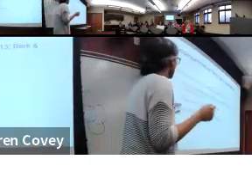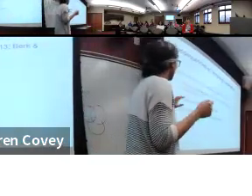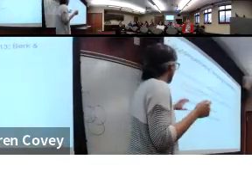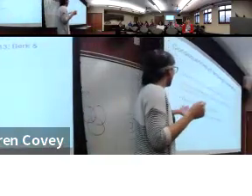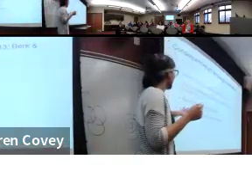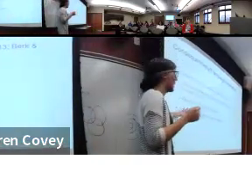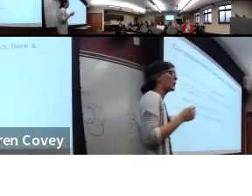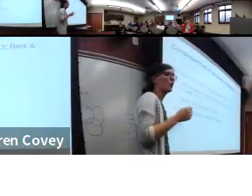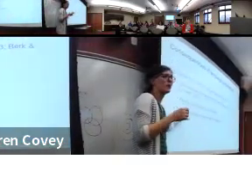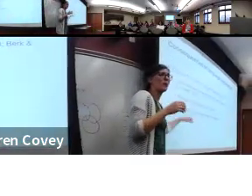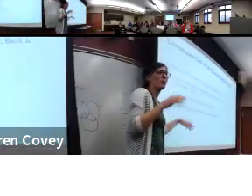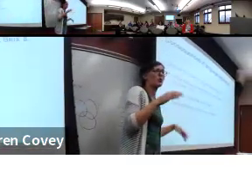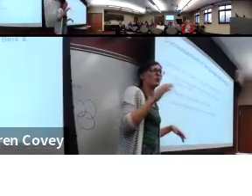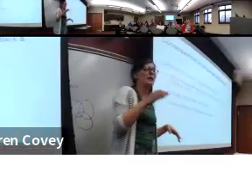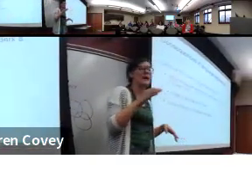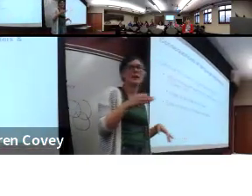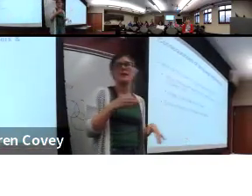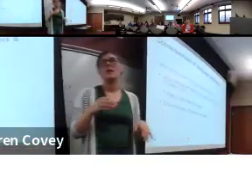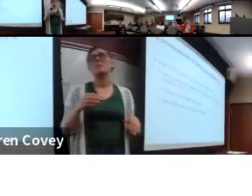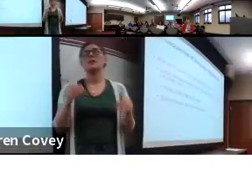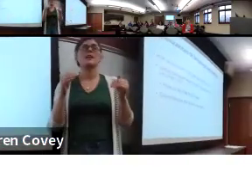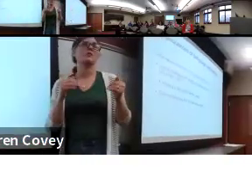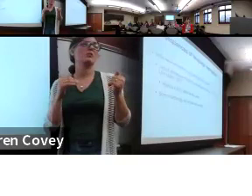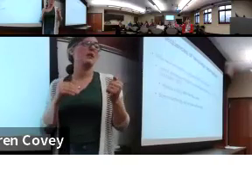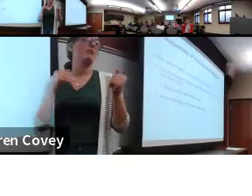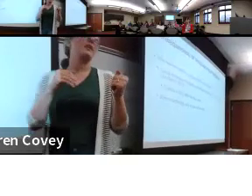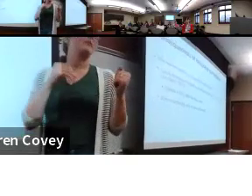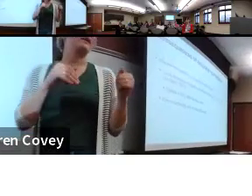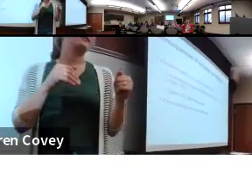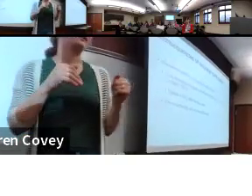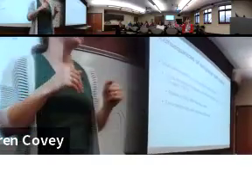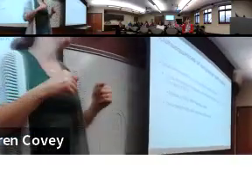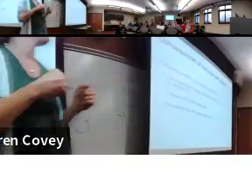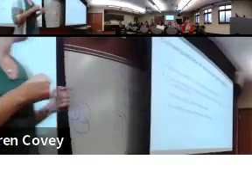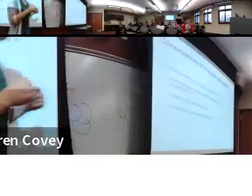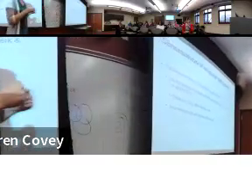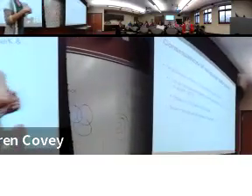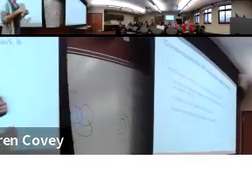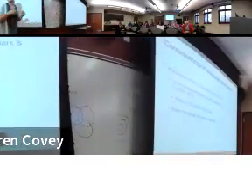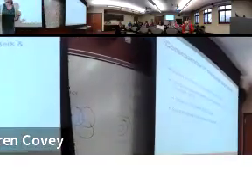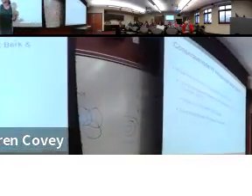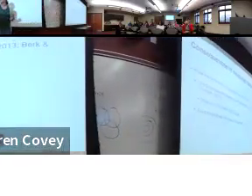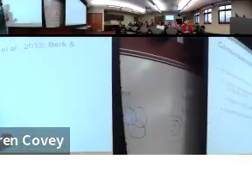syntax can be learned even when you start late, but it tends to be really basic.